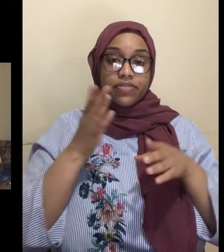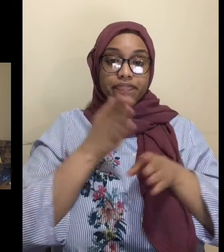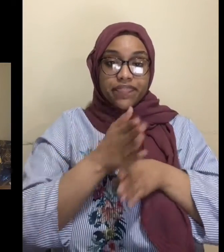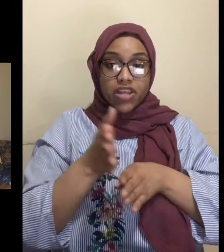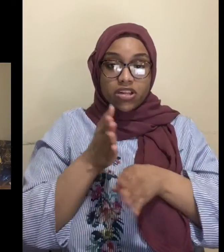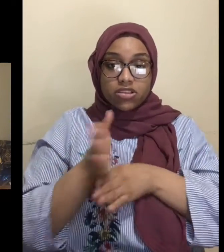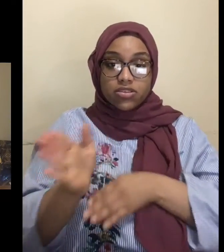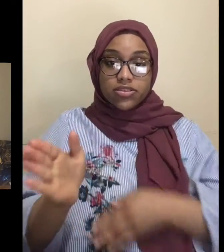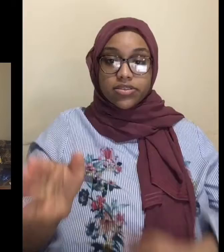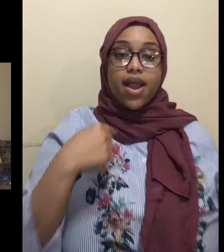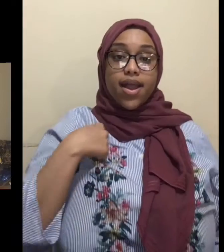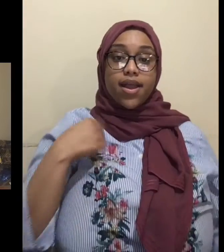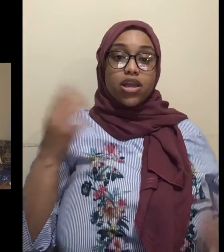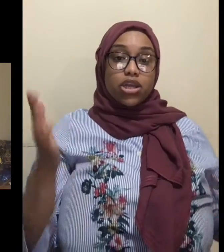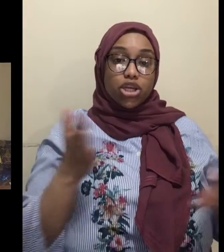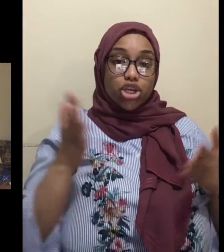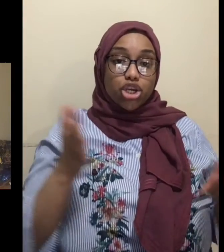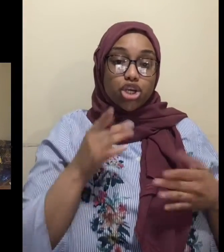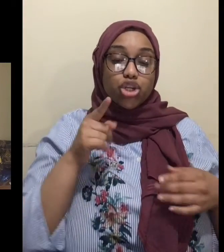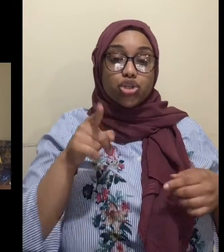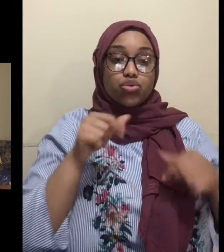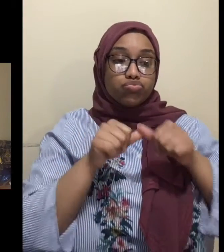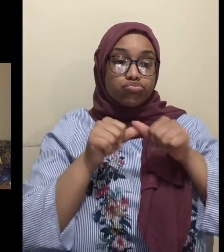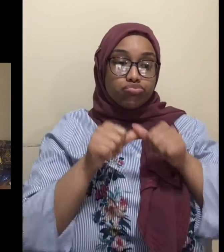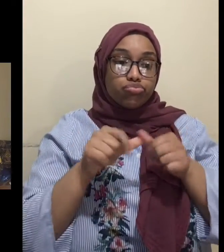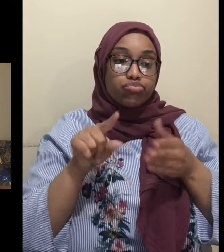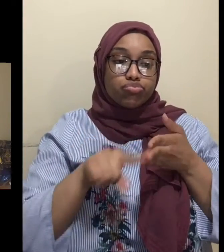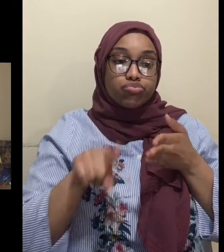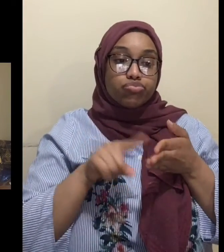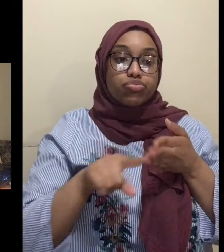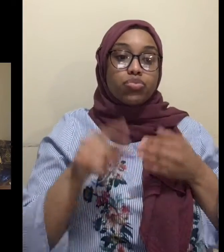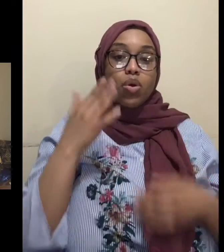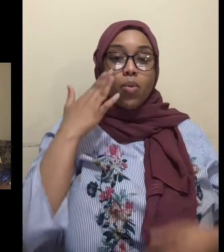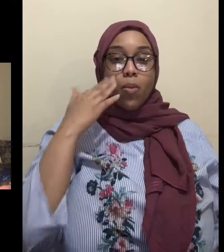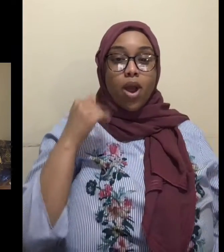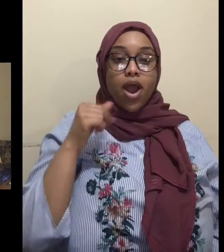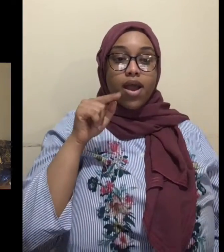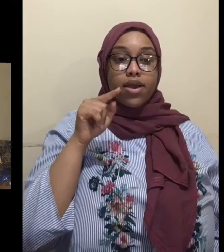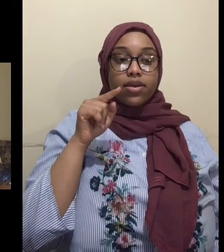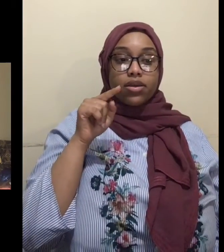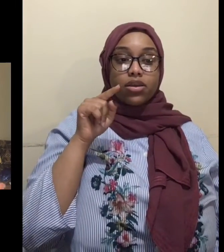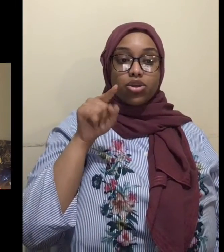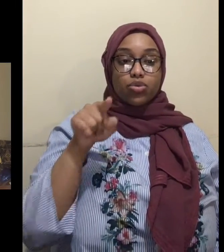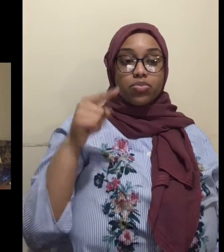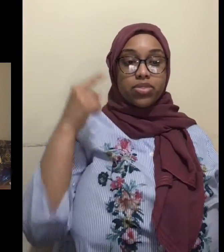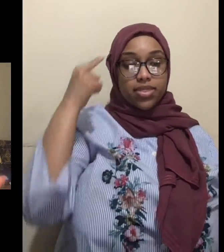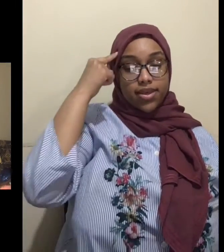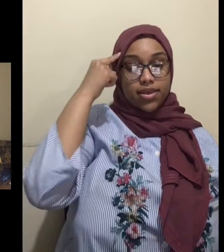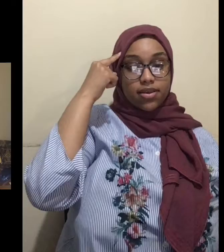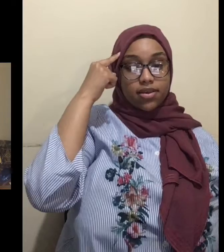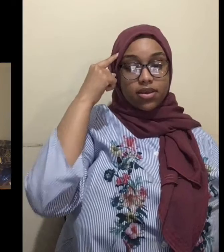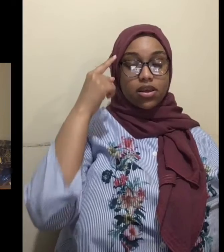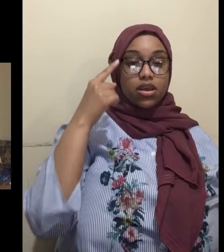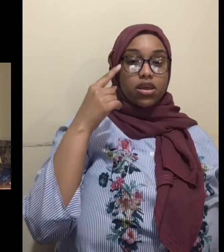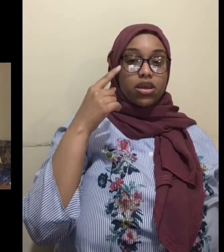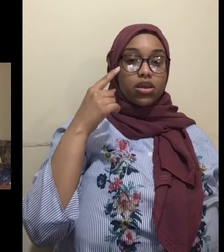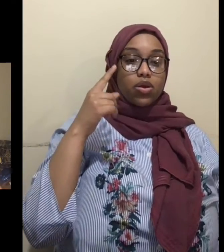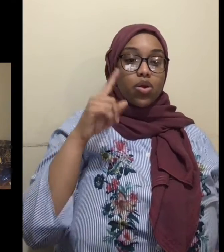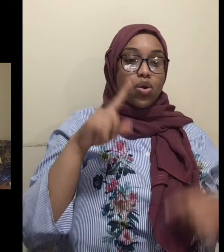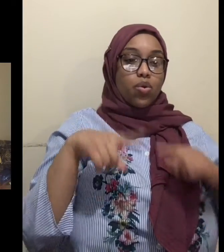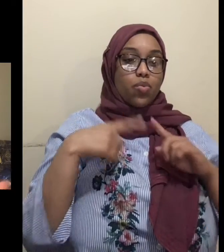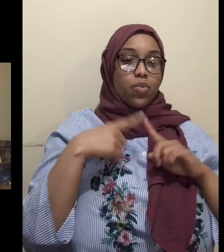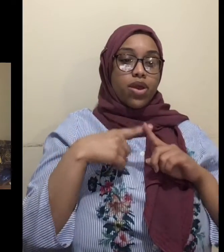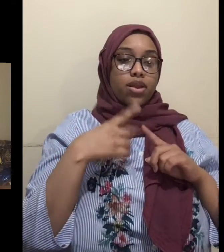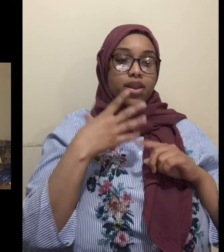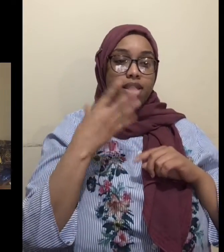nonprofit industrial complex. This is to serve you so that you can understand the variety